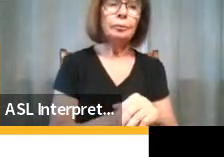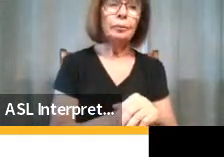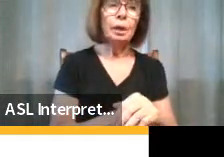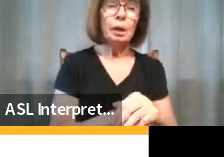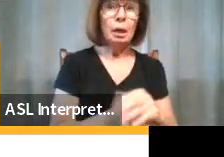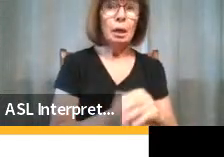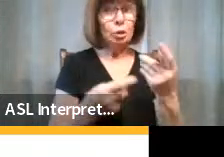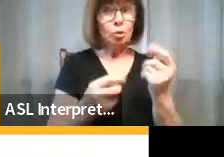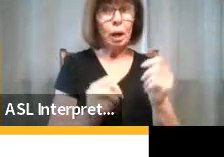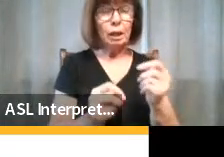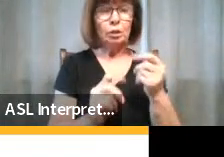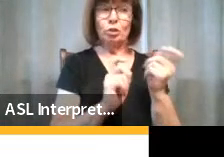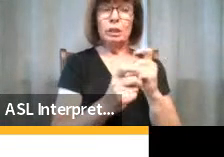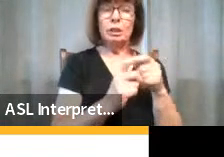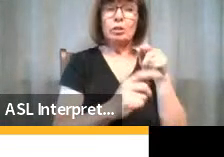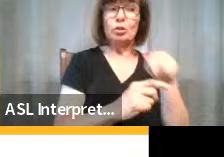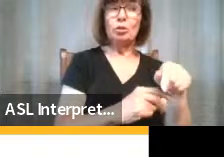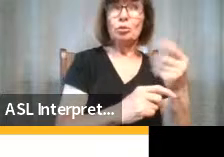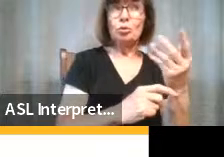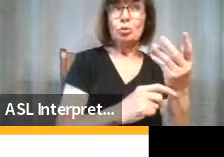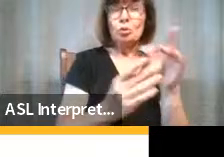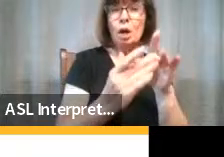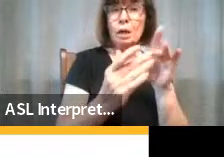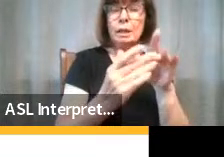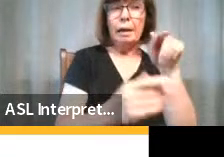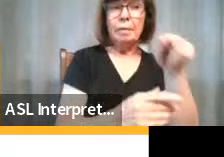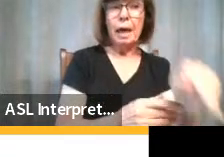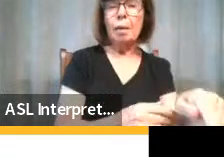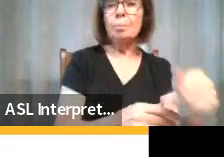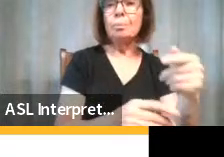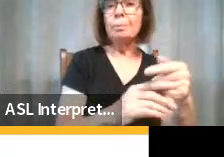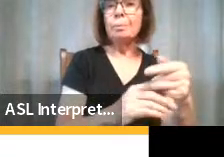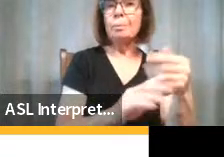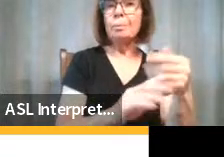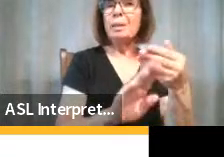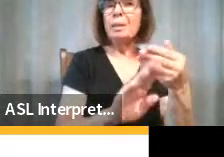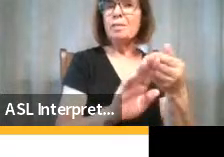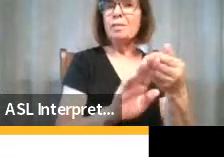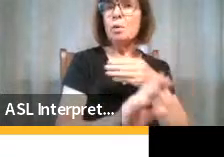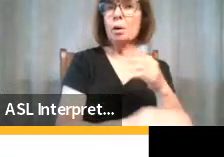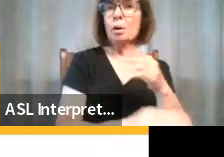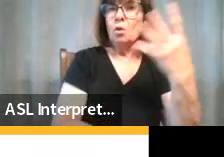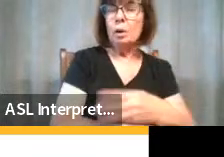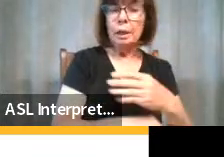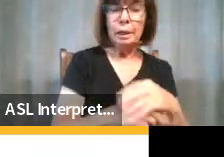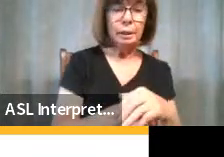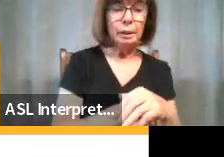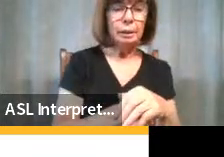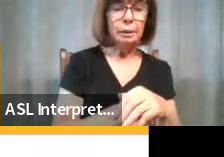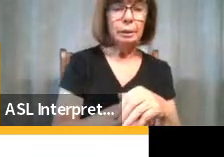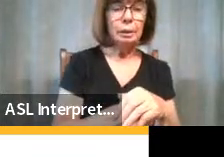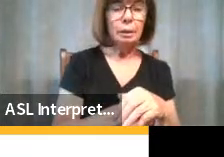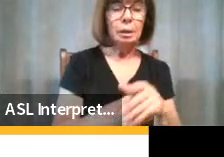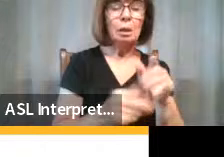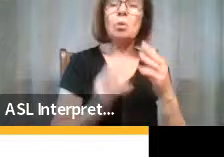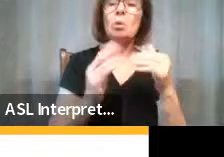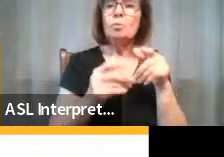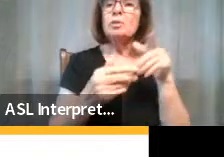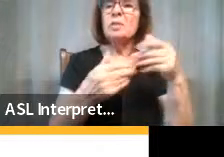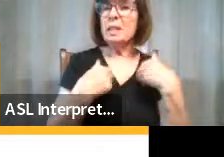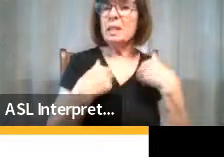days. Healthcare settings and community vaccine pods have vaccine available for those at risk for monkeypox.